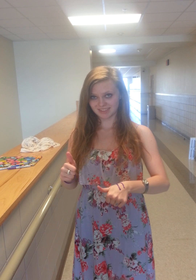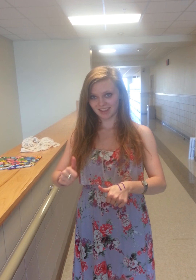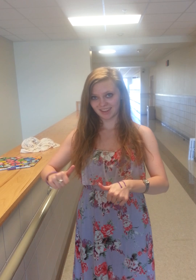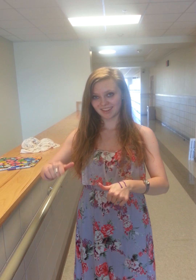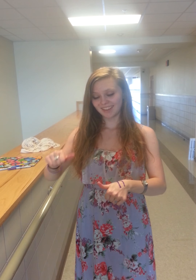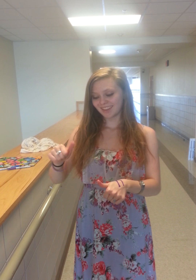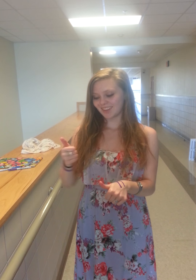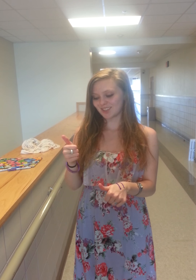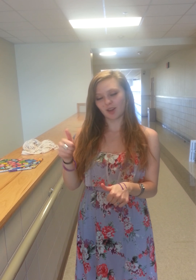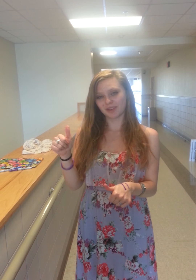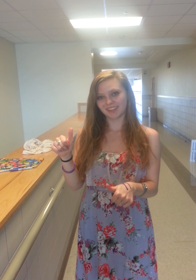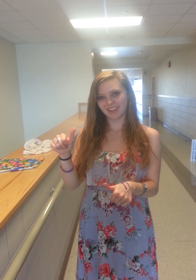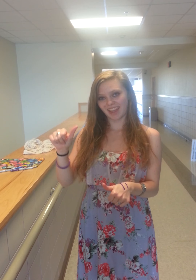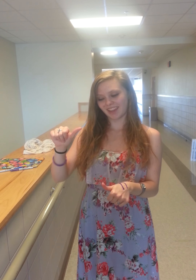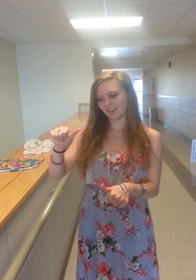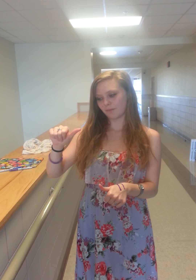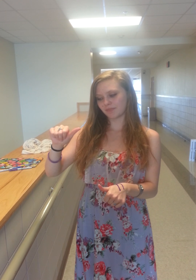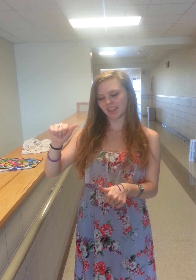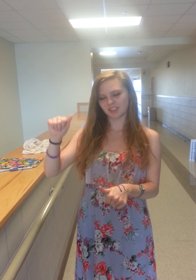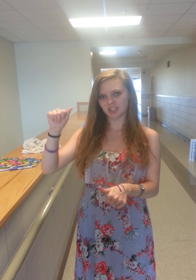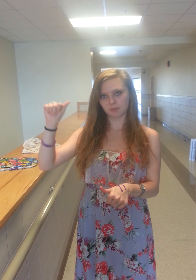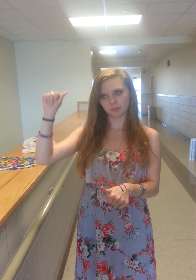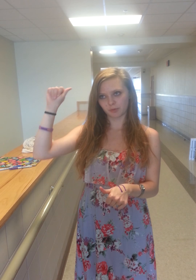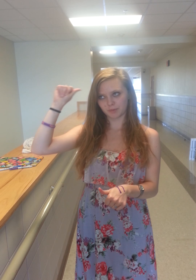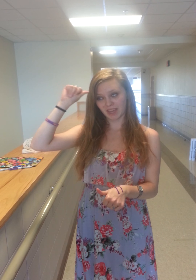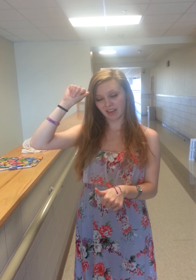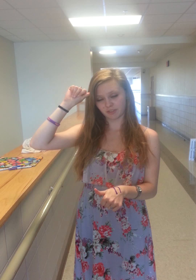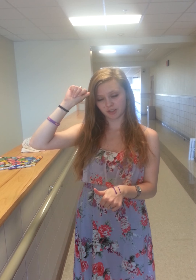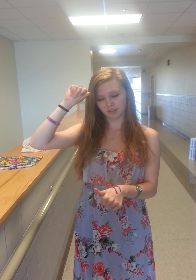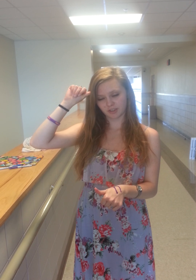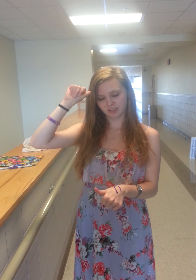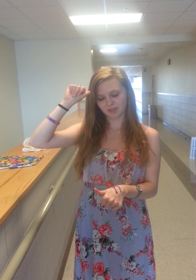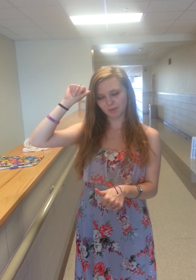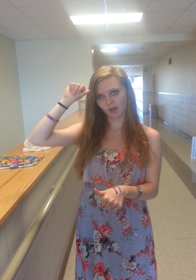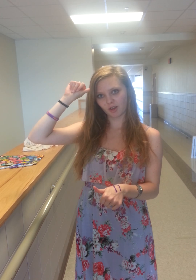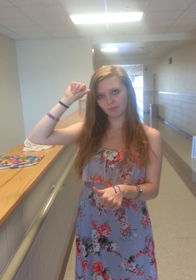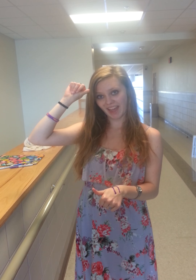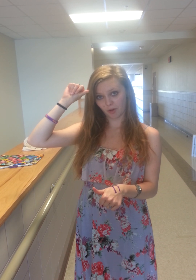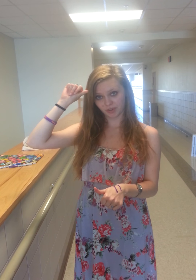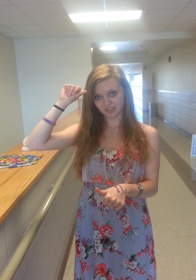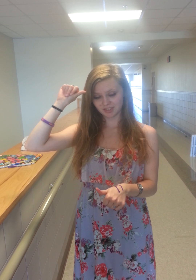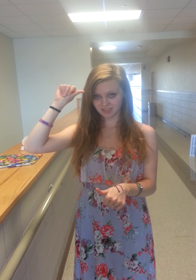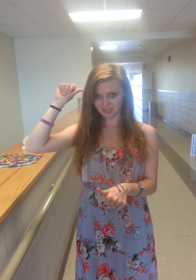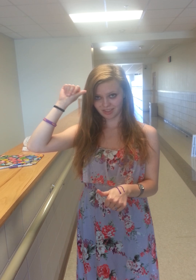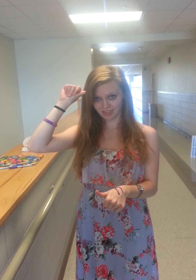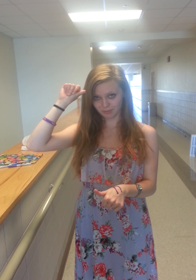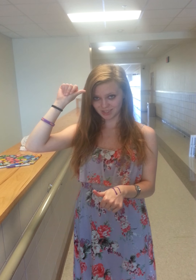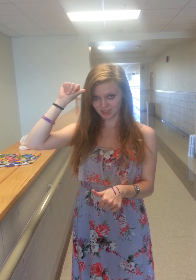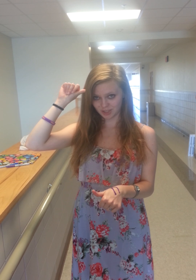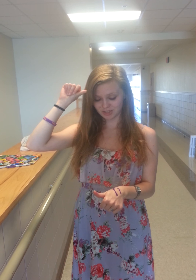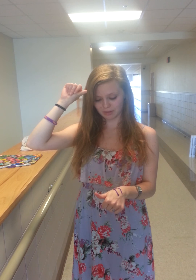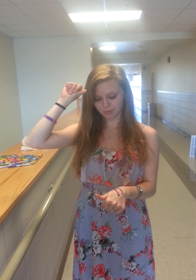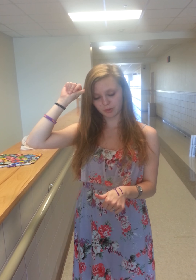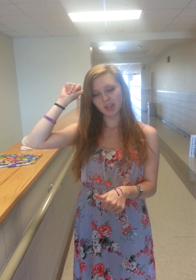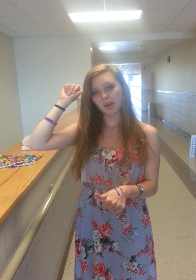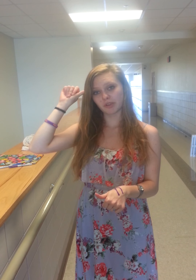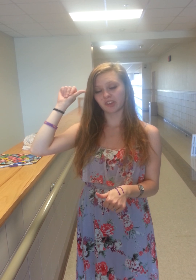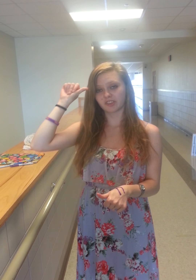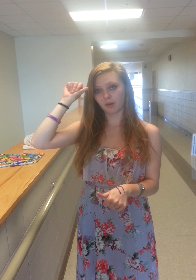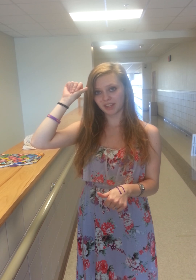side. Your dominant A hand shape will have your palm outwards, thumb touching your temple. Bring your dominant